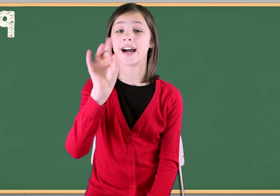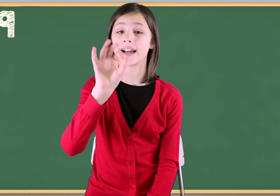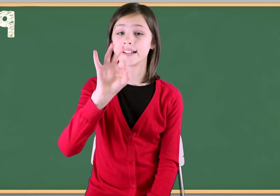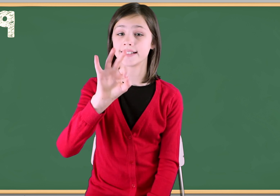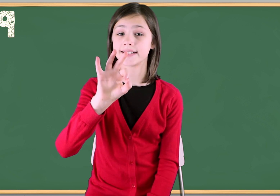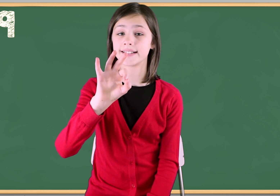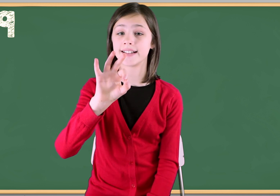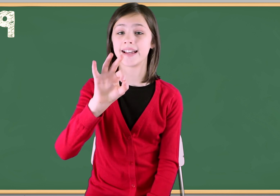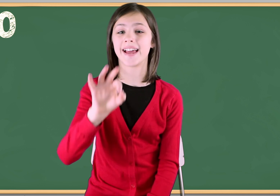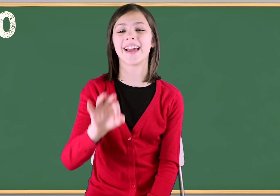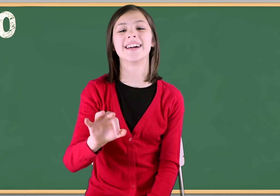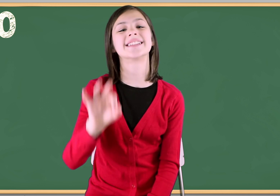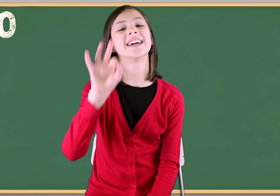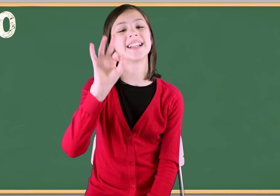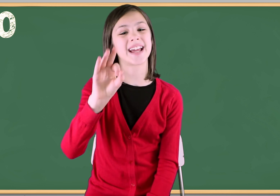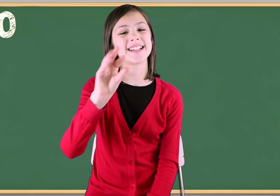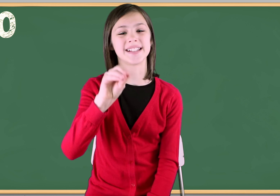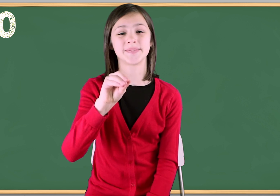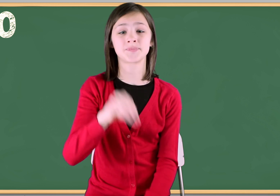89, and 90.